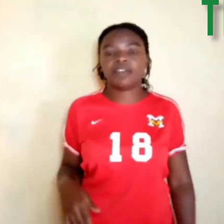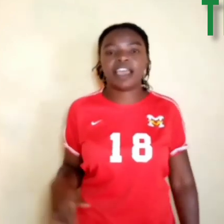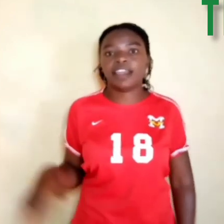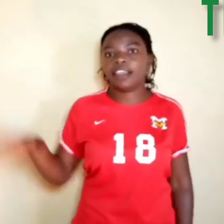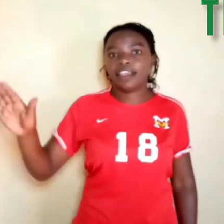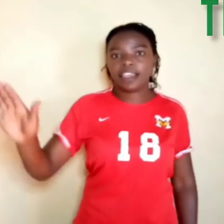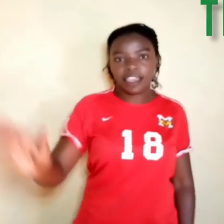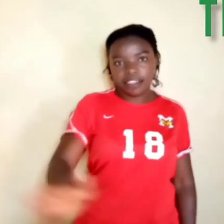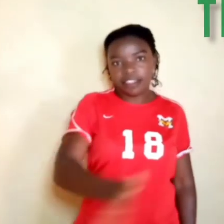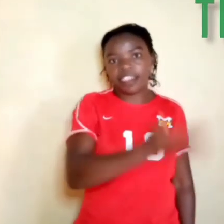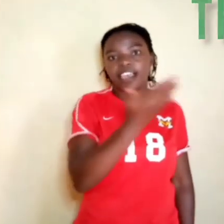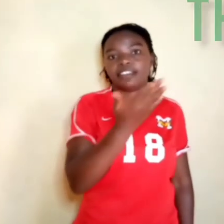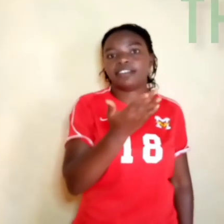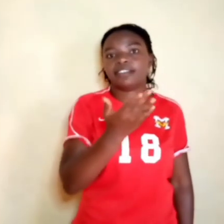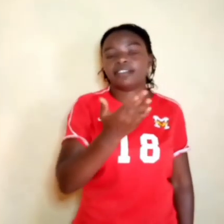hand. Theirs,